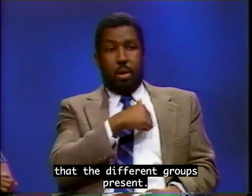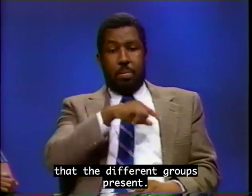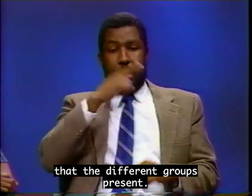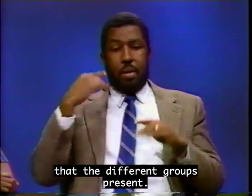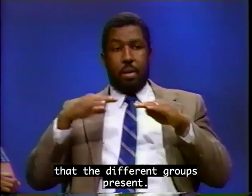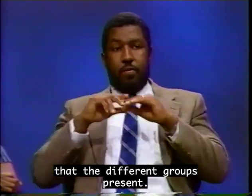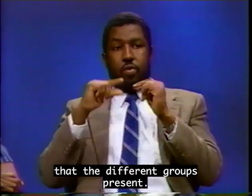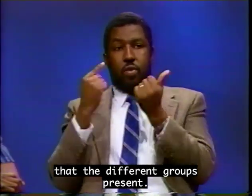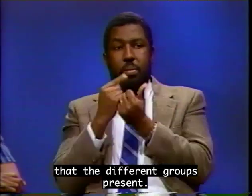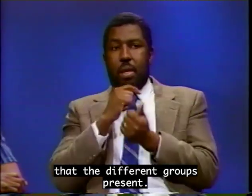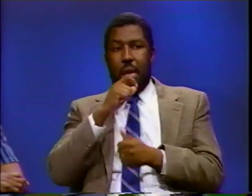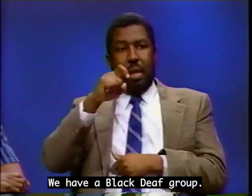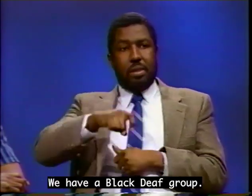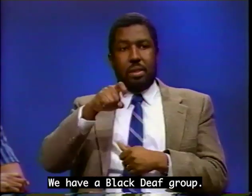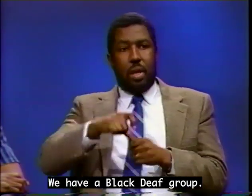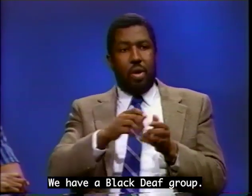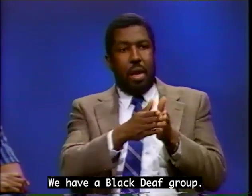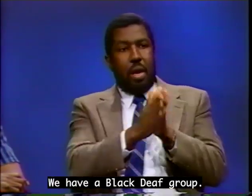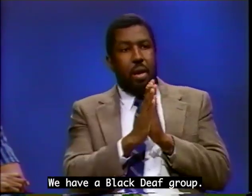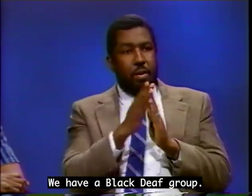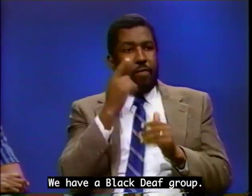groups present. We have a black deaf group.